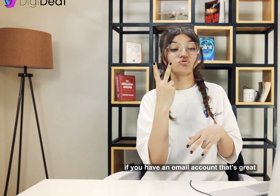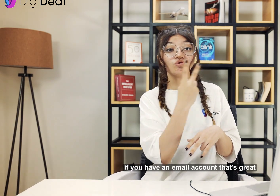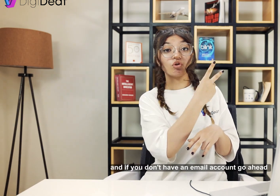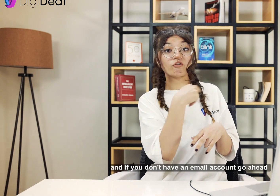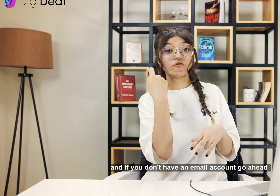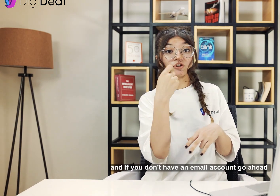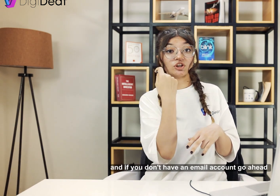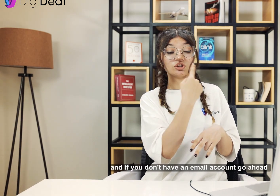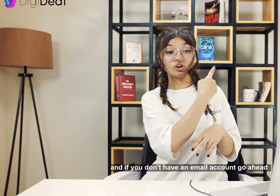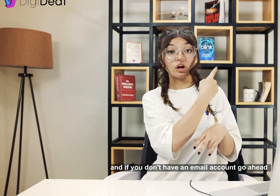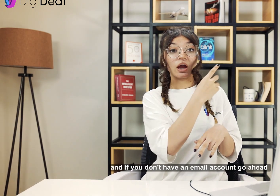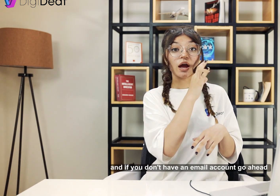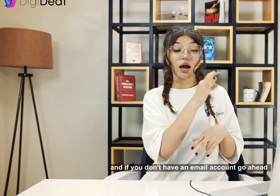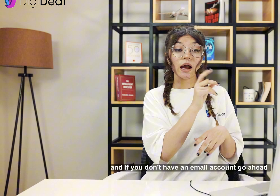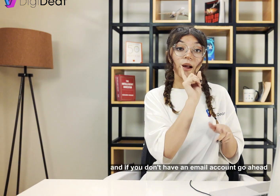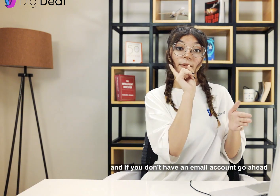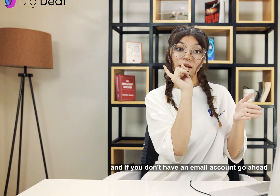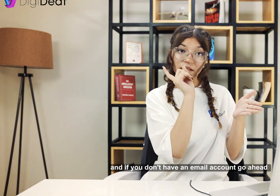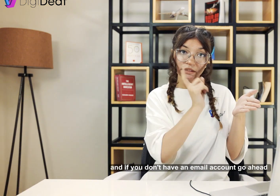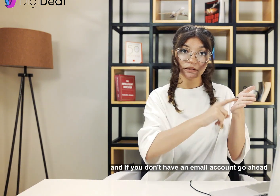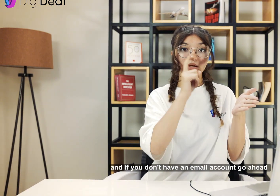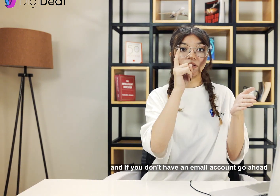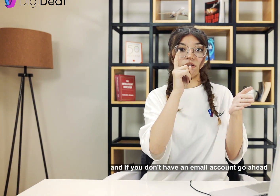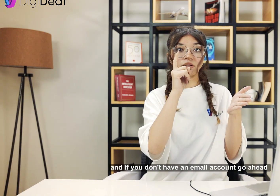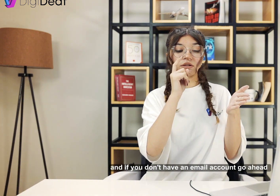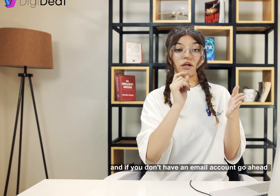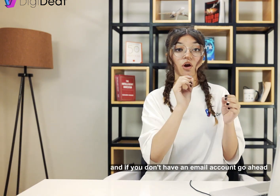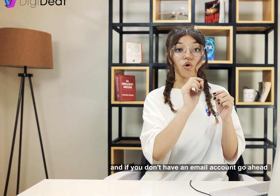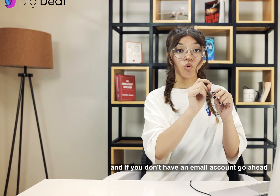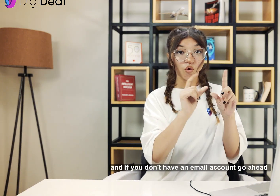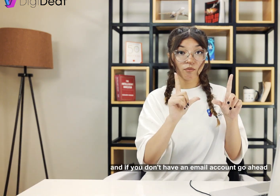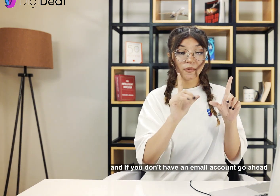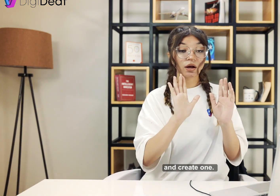And if you don't have an email account, go ahead and create one.